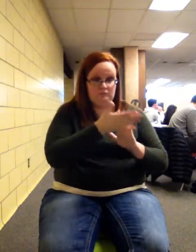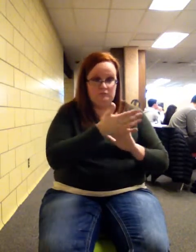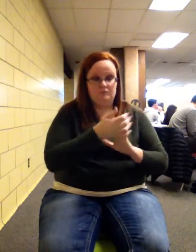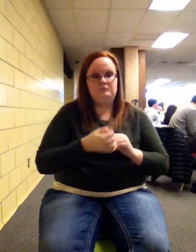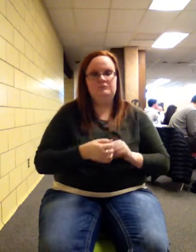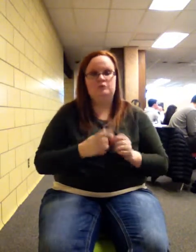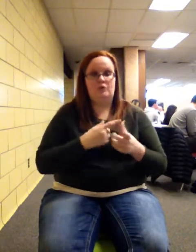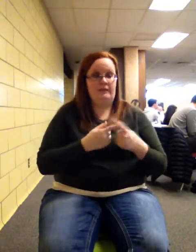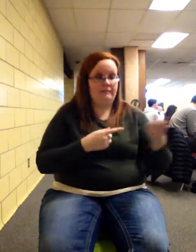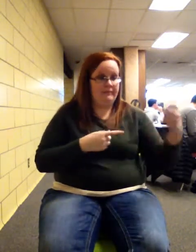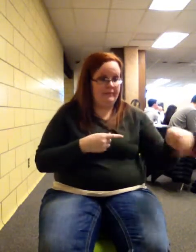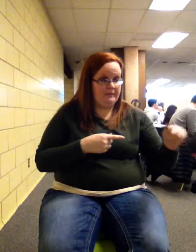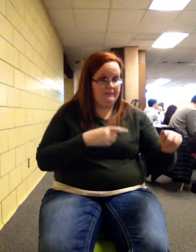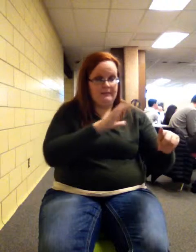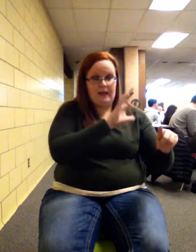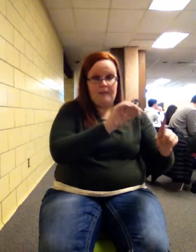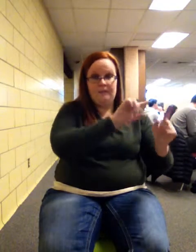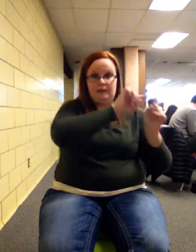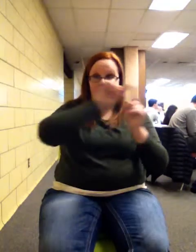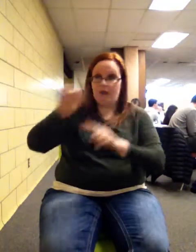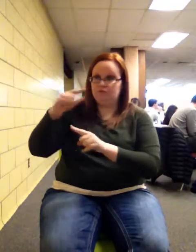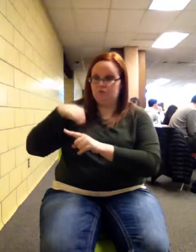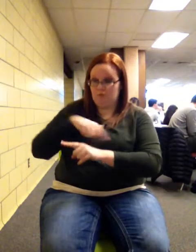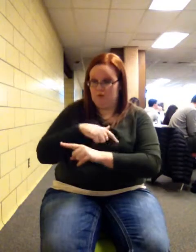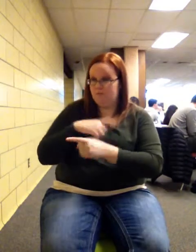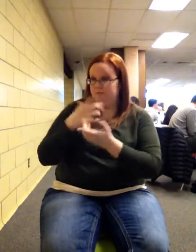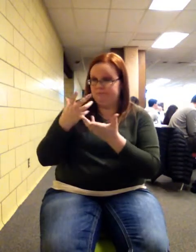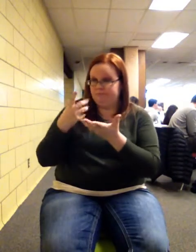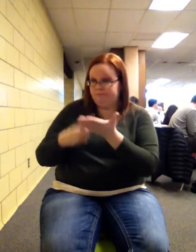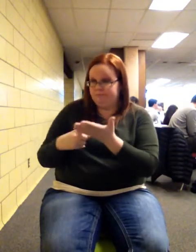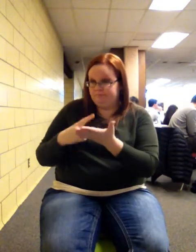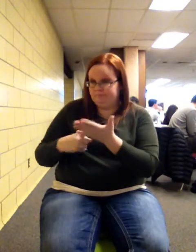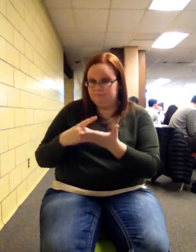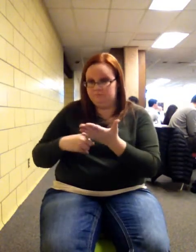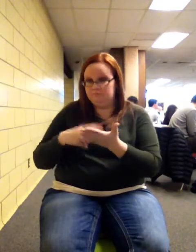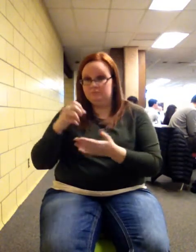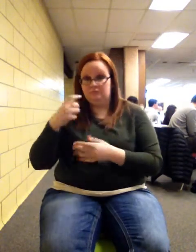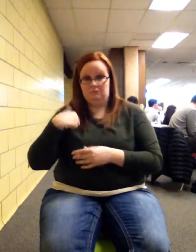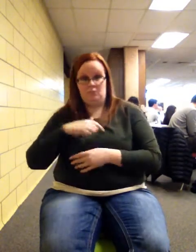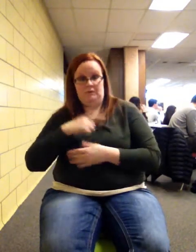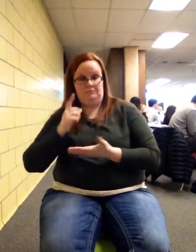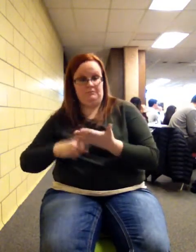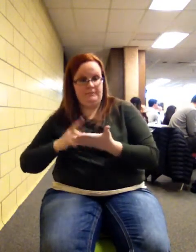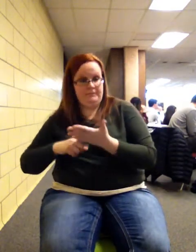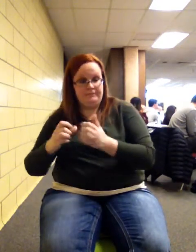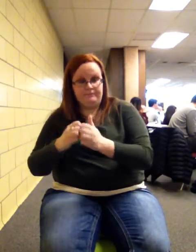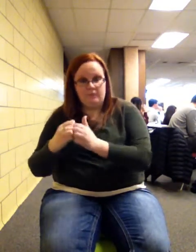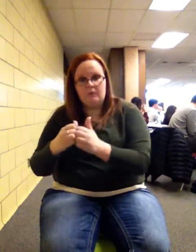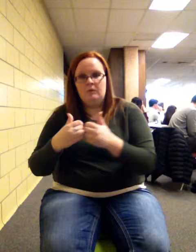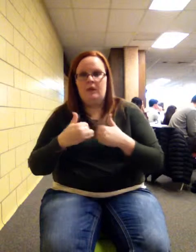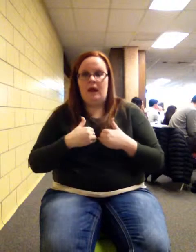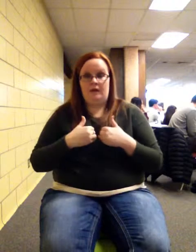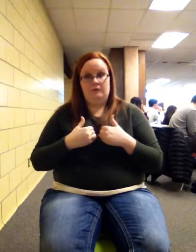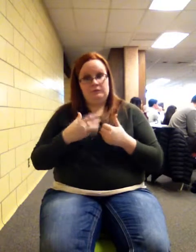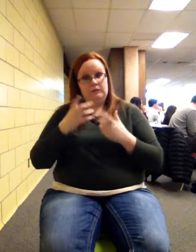different topics about how the company should be run, think about it, we could all talk together and have kind of a concerted voice then on how